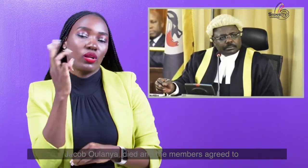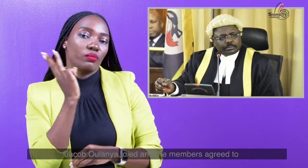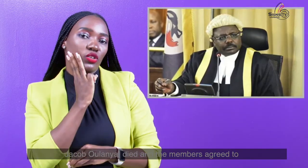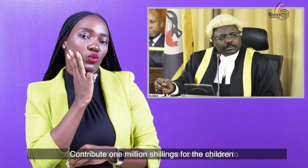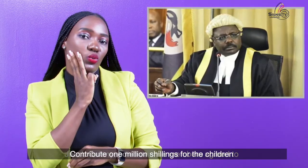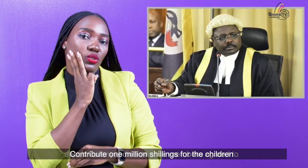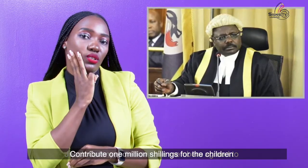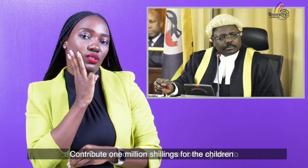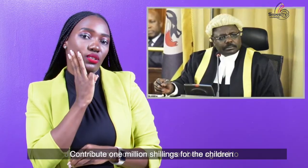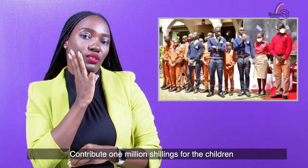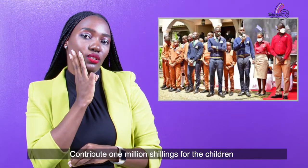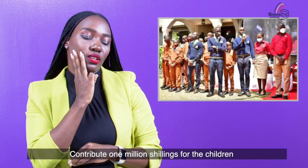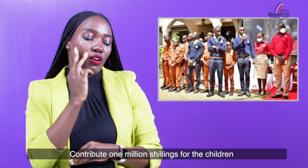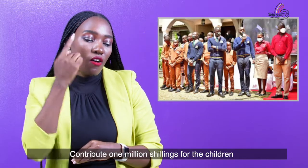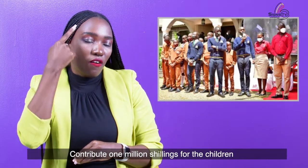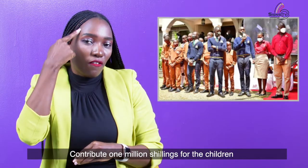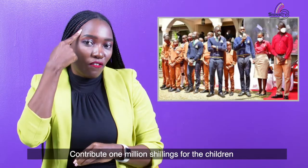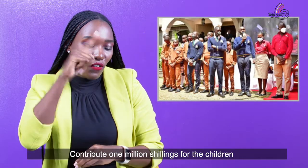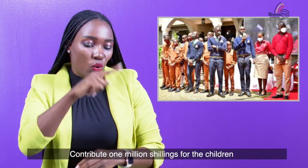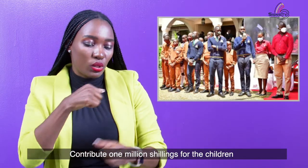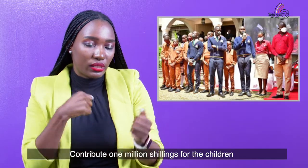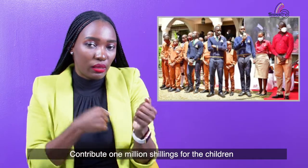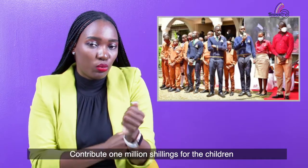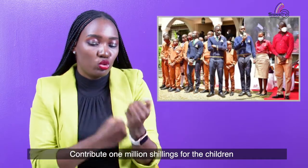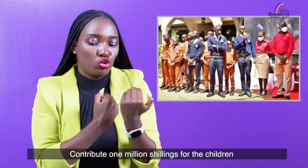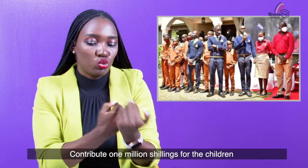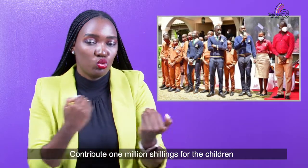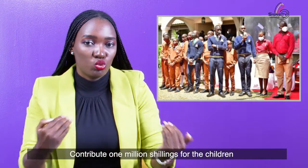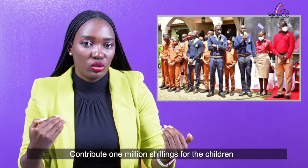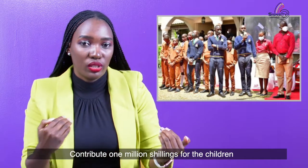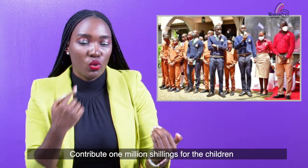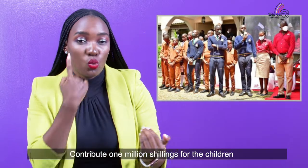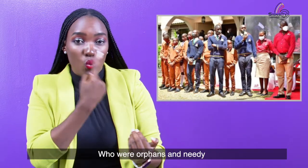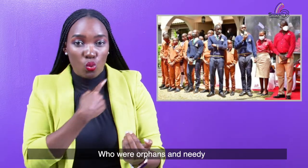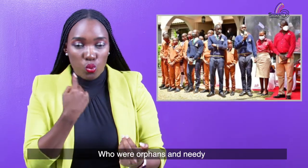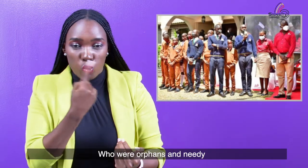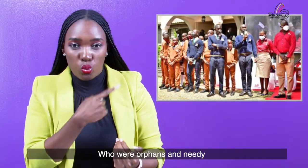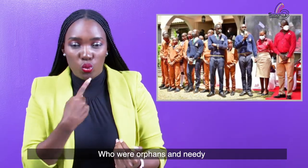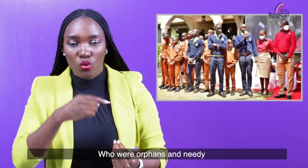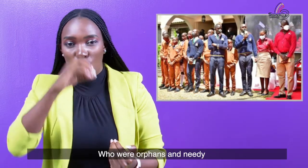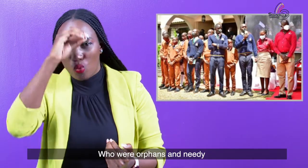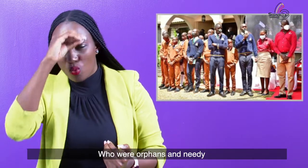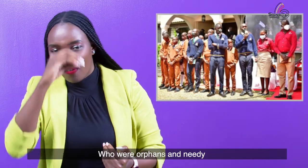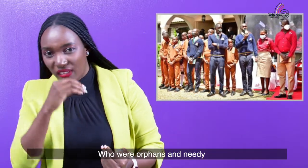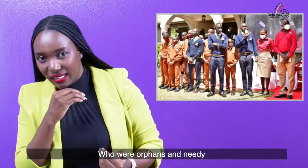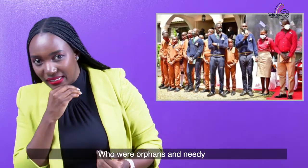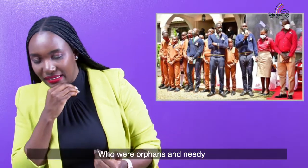to contribute 1 million shillings for the children who were orphans and needy.